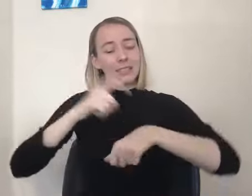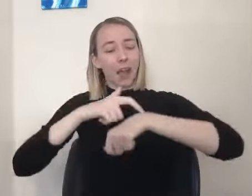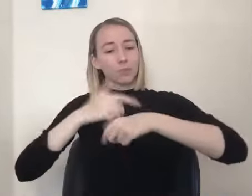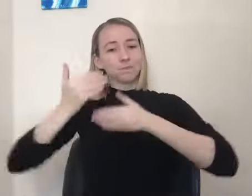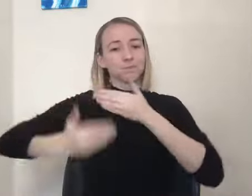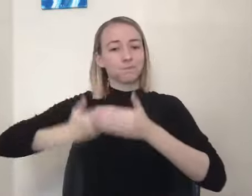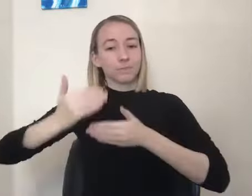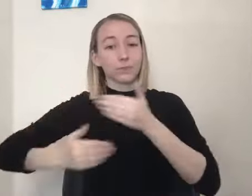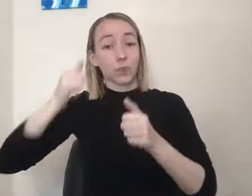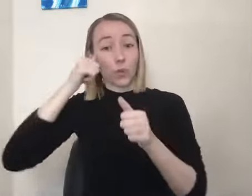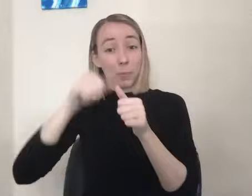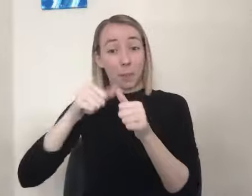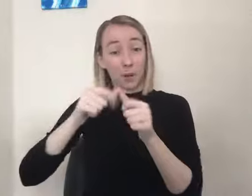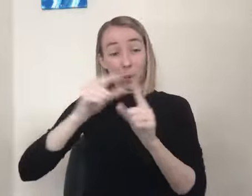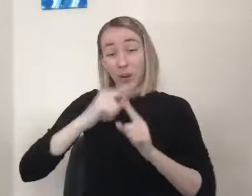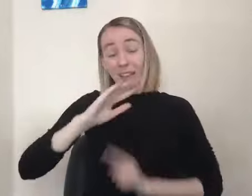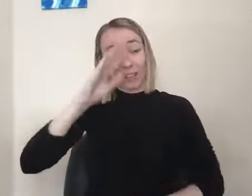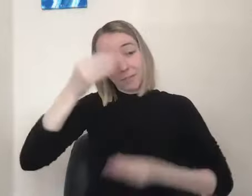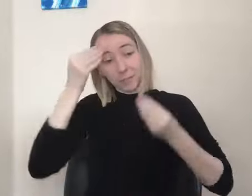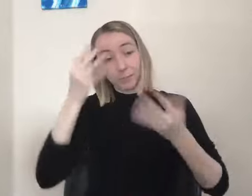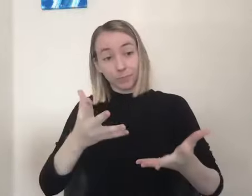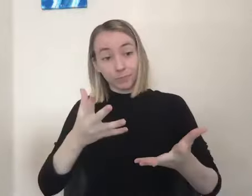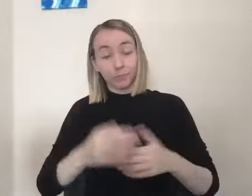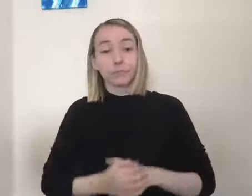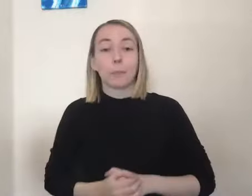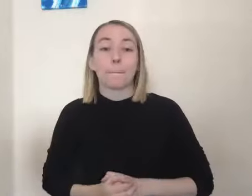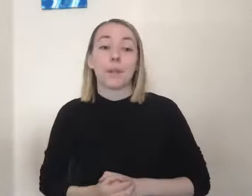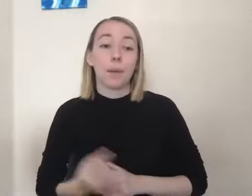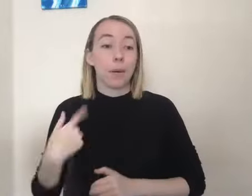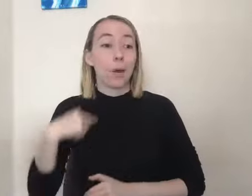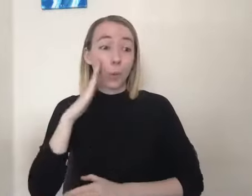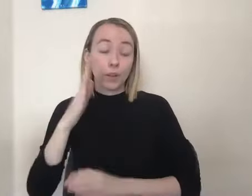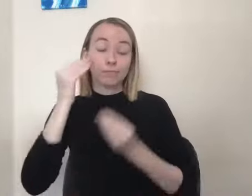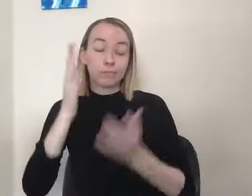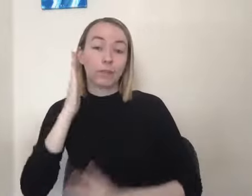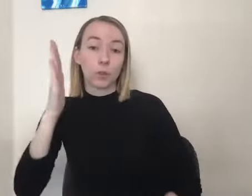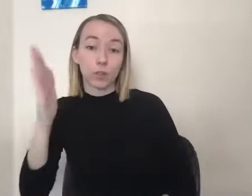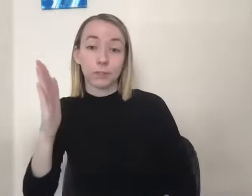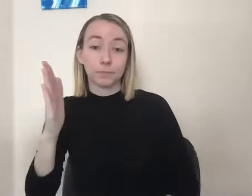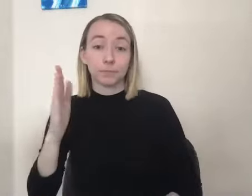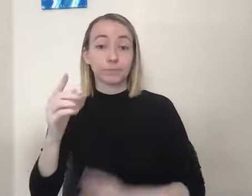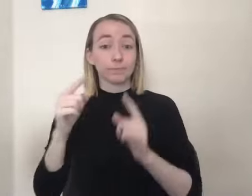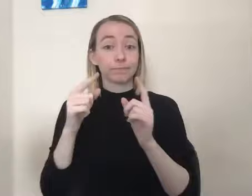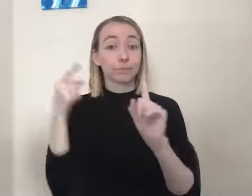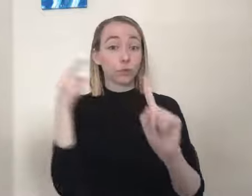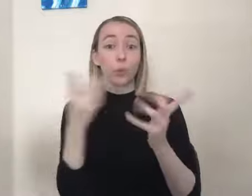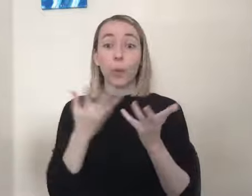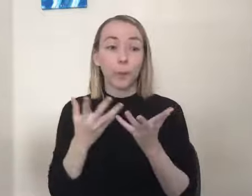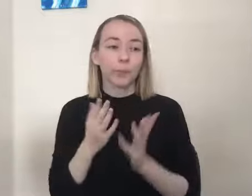the past, there came a clash of personalities, but now that time has passed. So remember these words I never